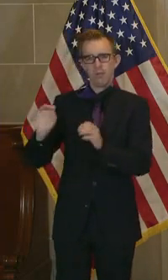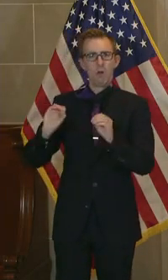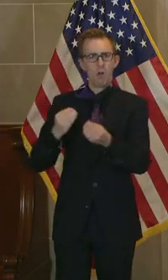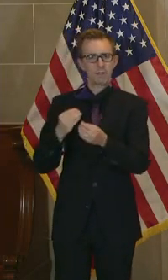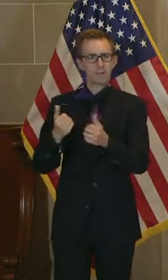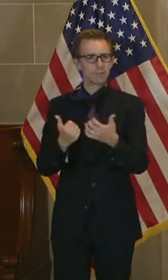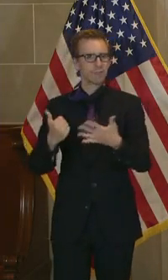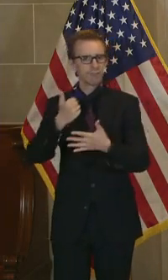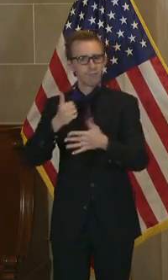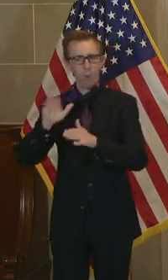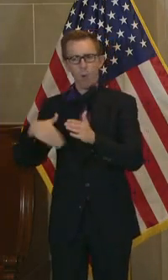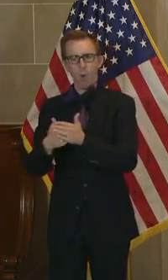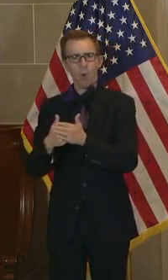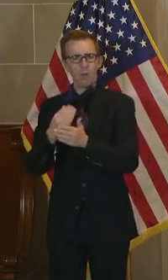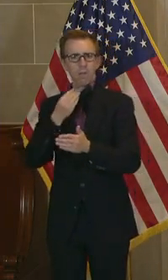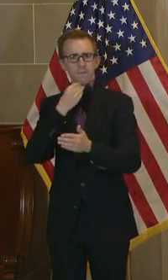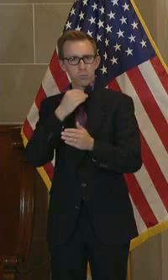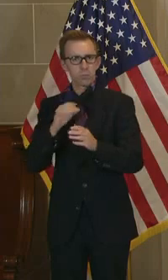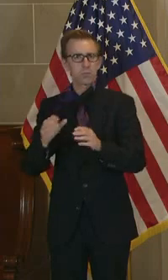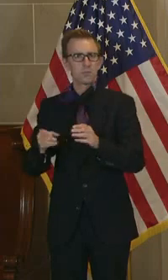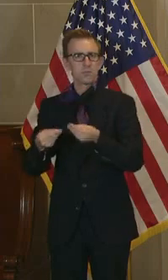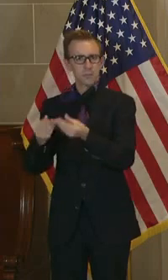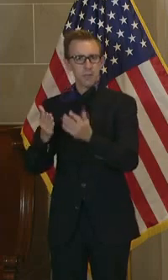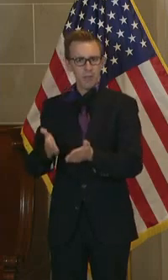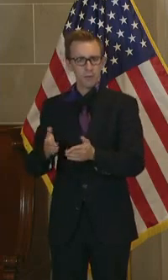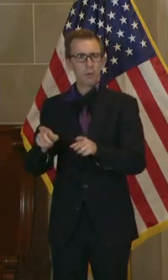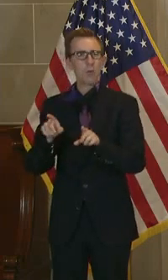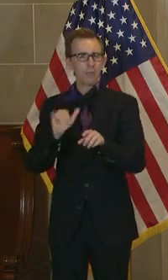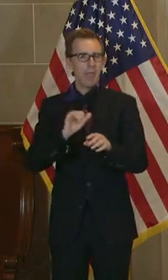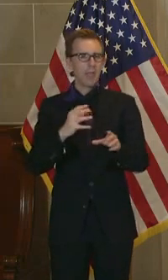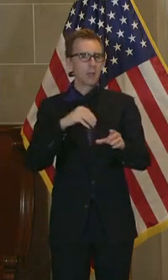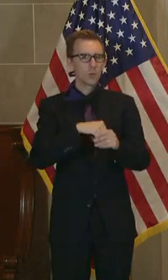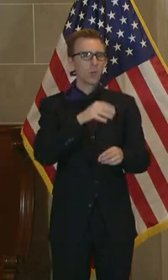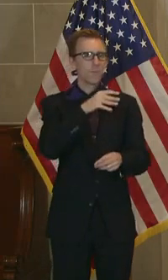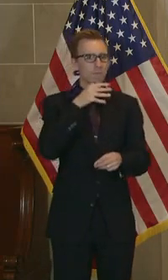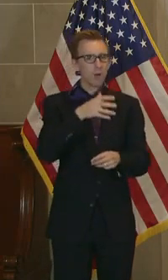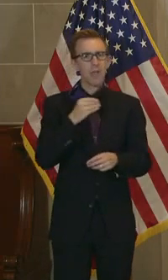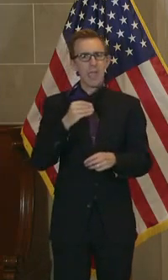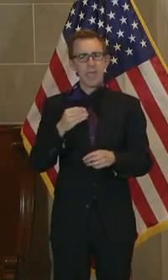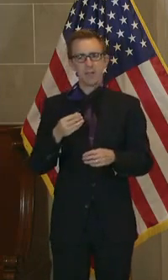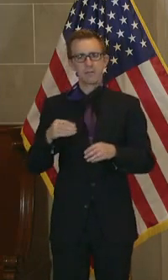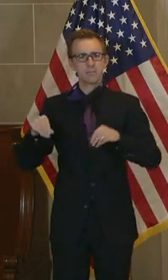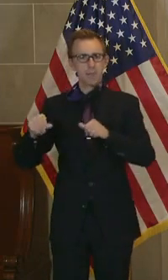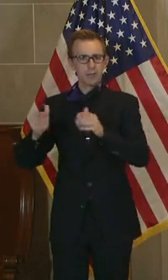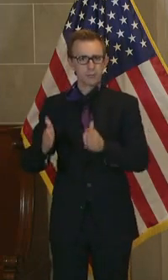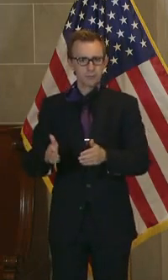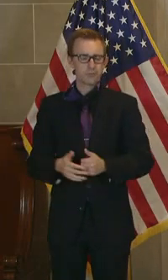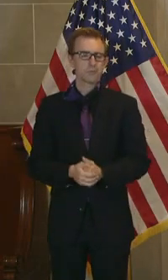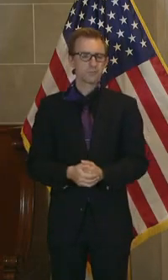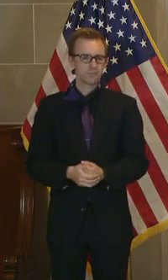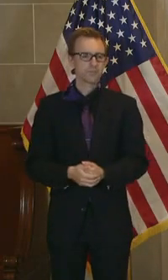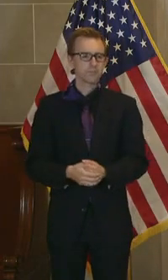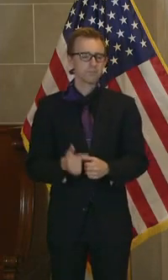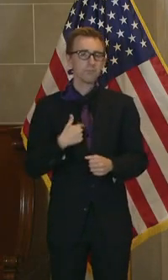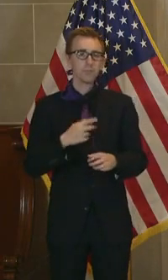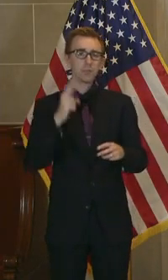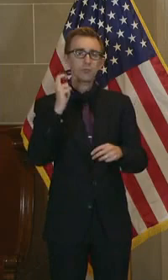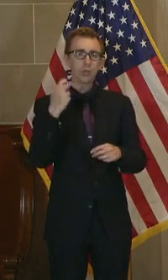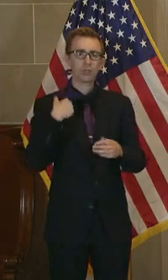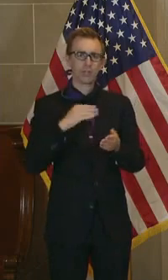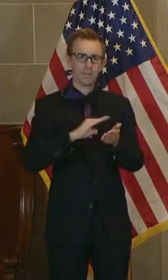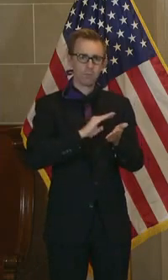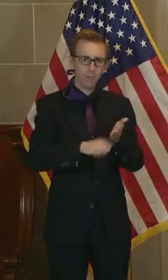food supply, including our farmers and ranchers. We were able to bring regulatory relief for trucking waivers, essential